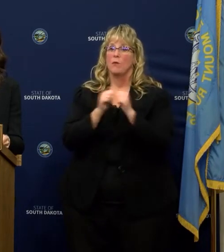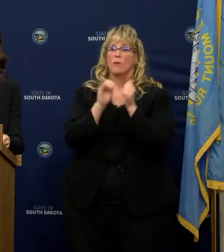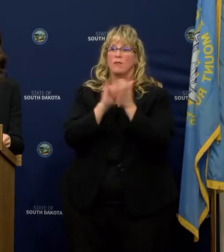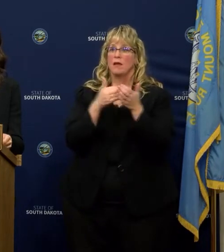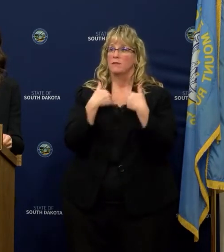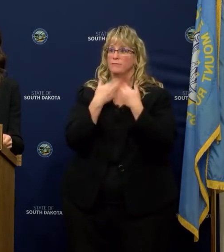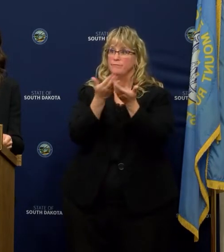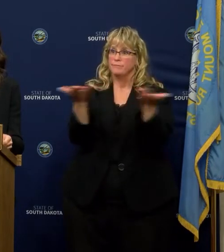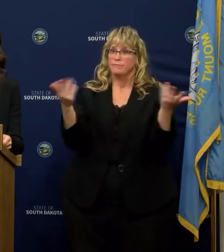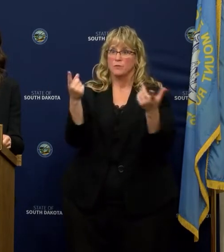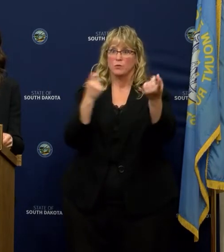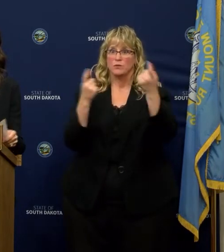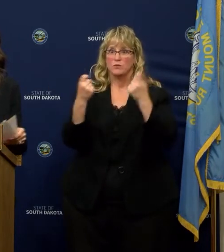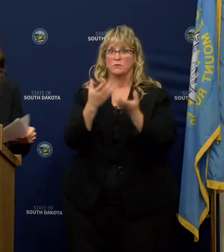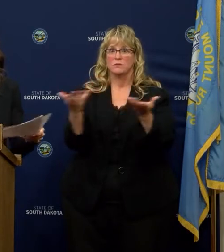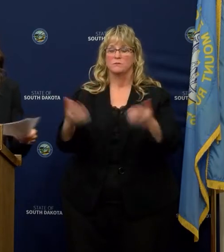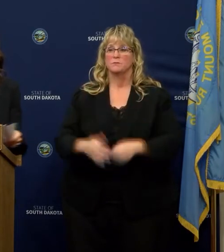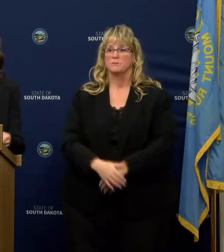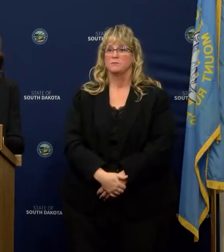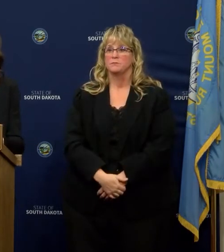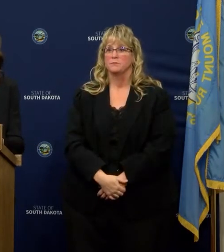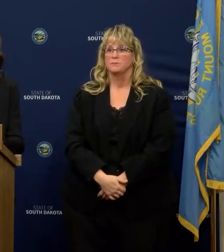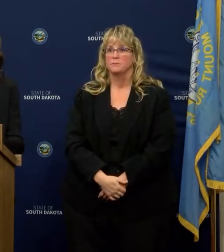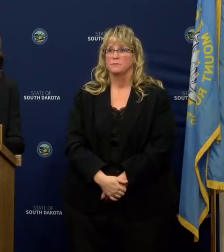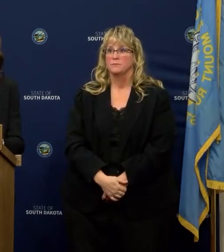any questions that you may have.